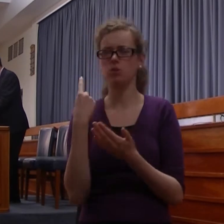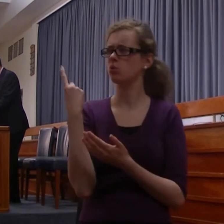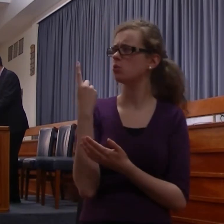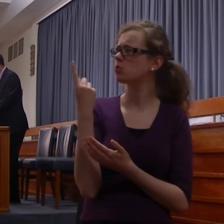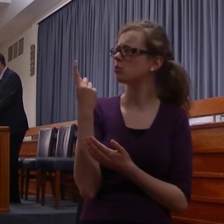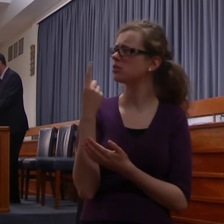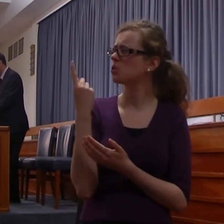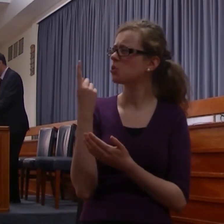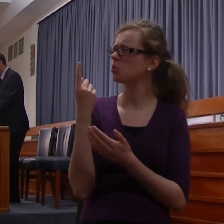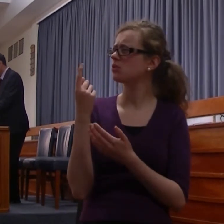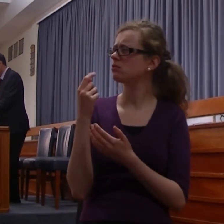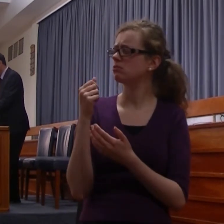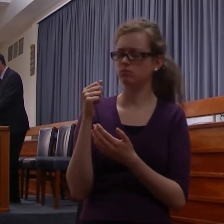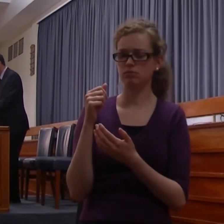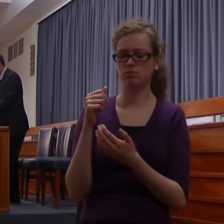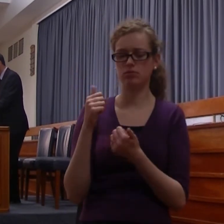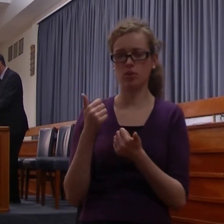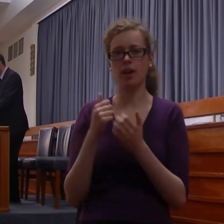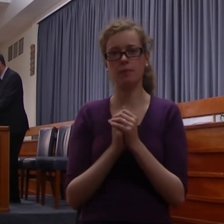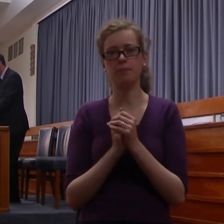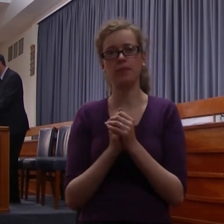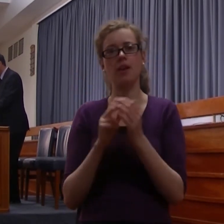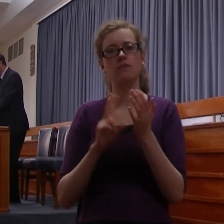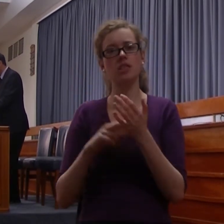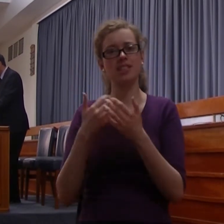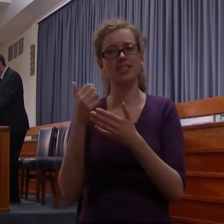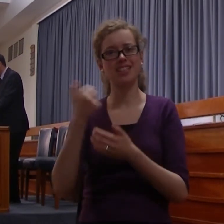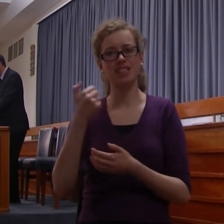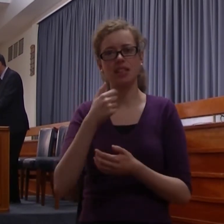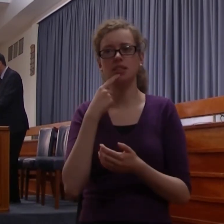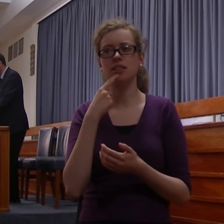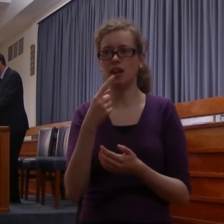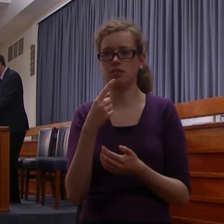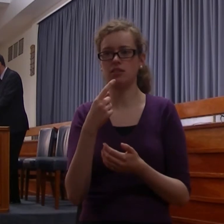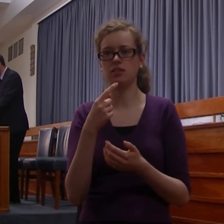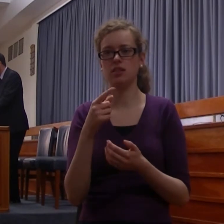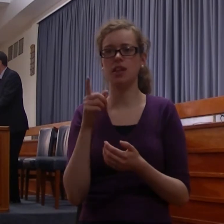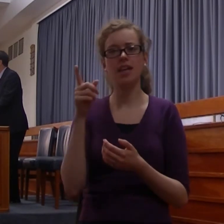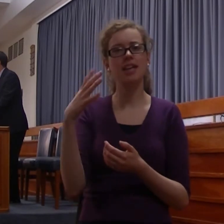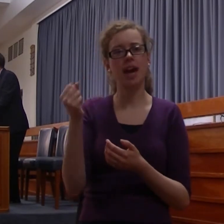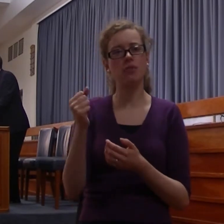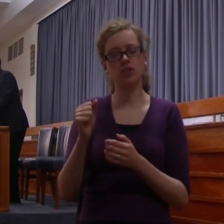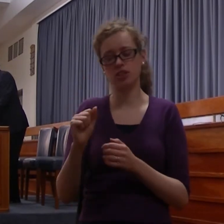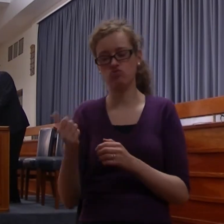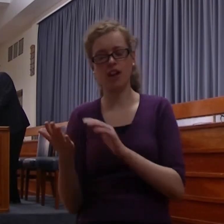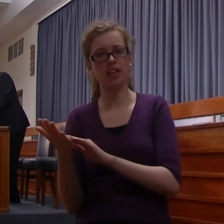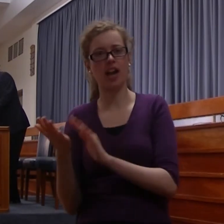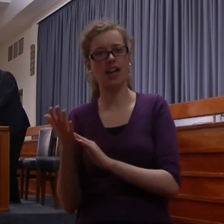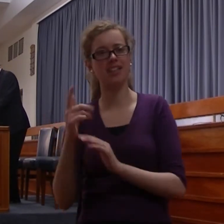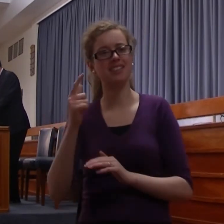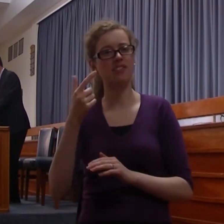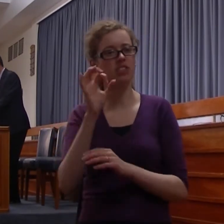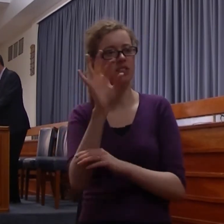verse 20. That will give us a clue about who is the angel to whom the letter is addressed. In verse